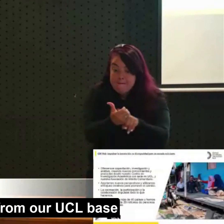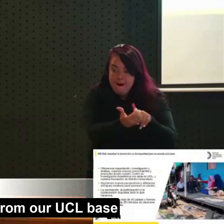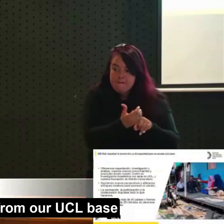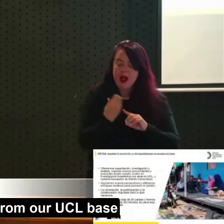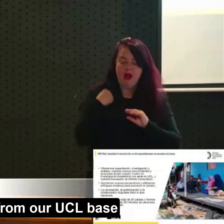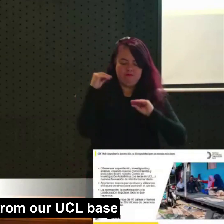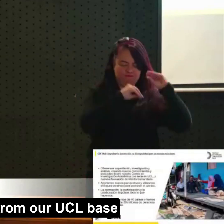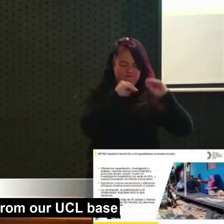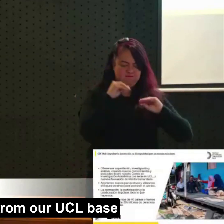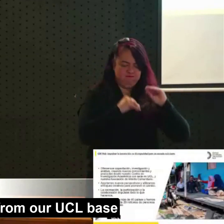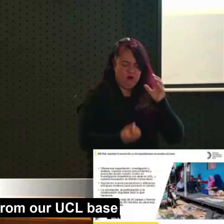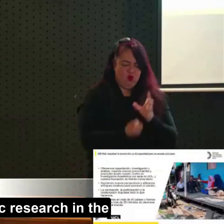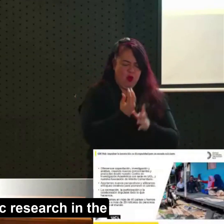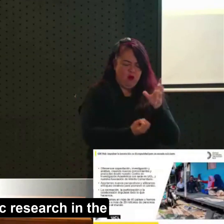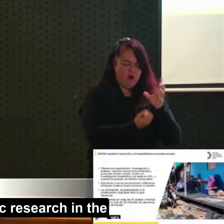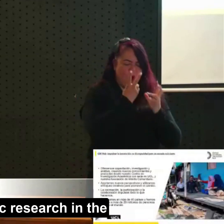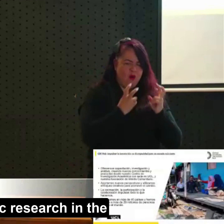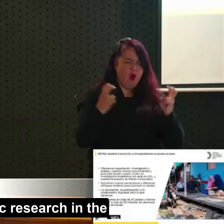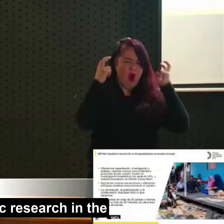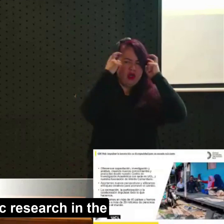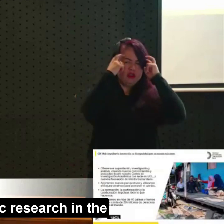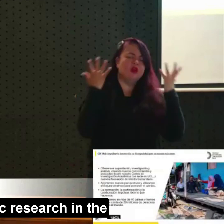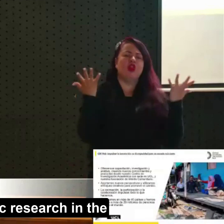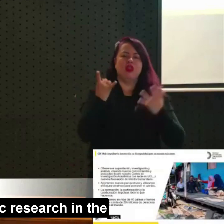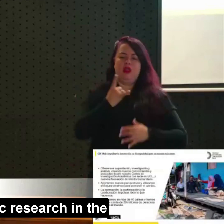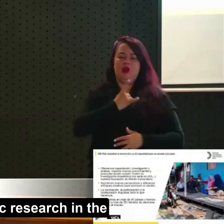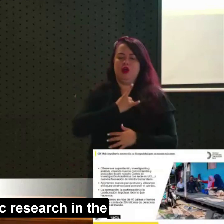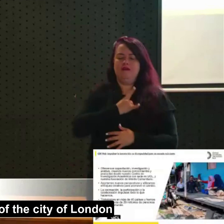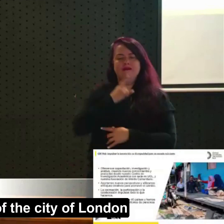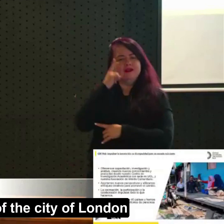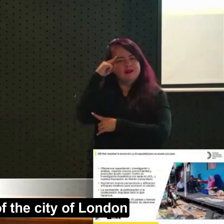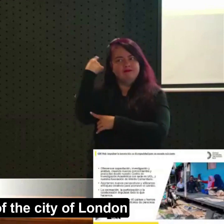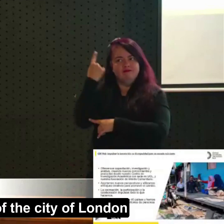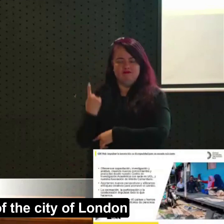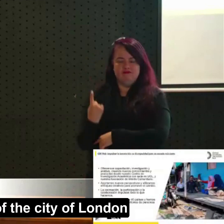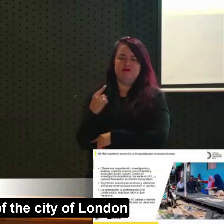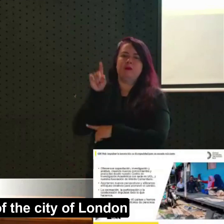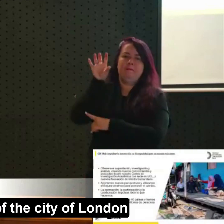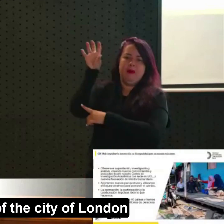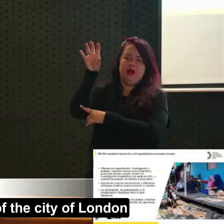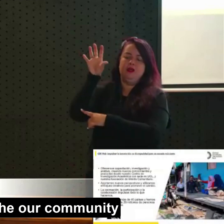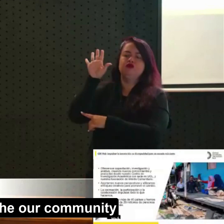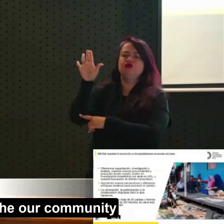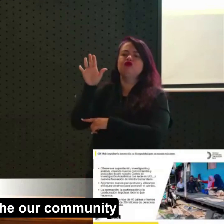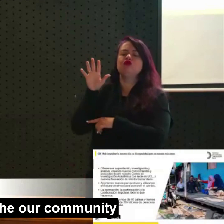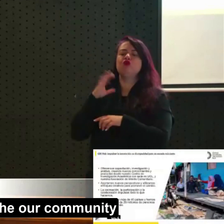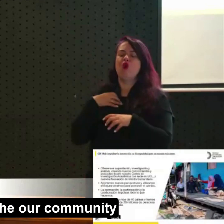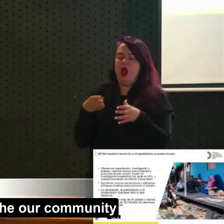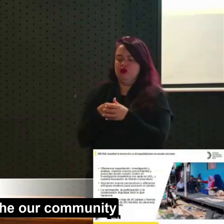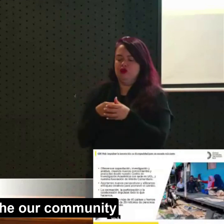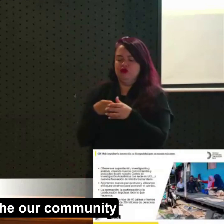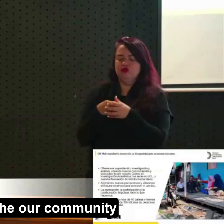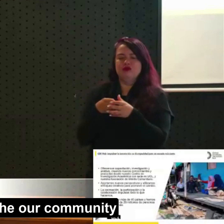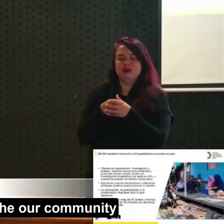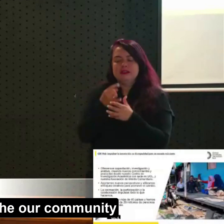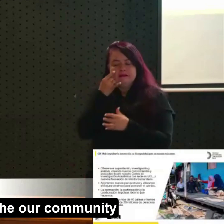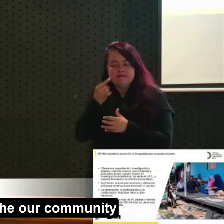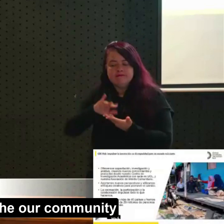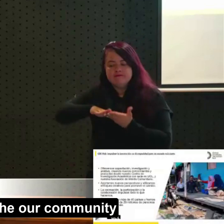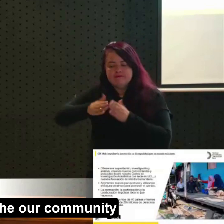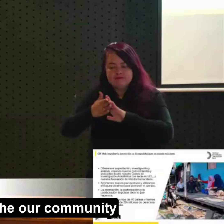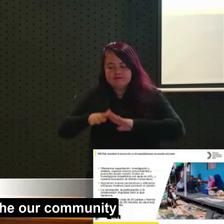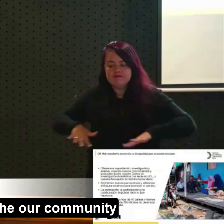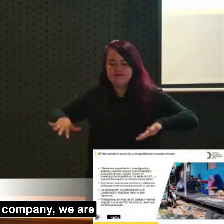our UCL-based academic research in the University of the City of London, UCL,